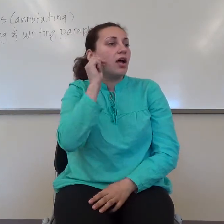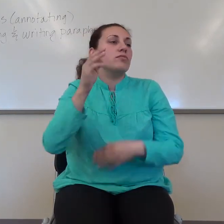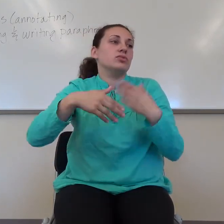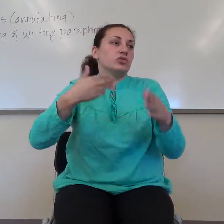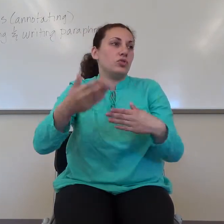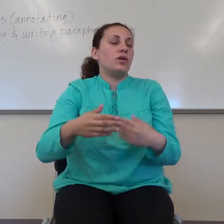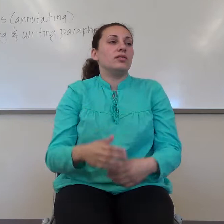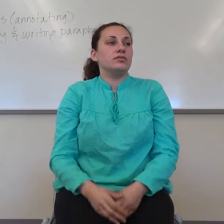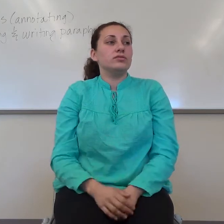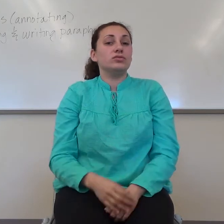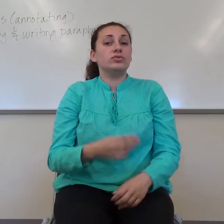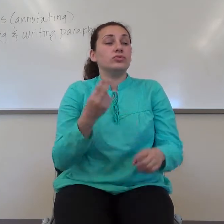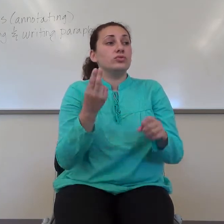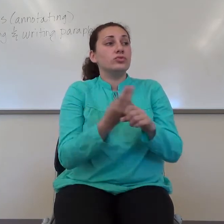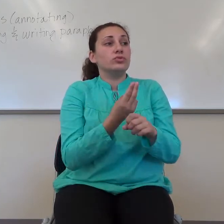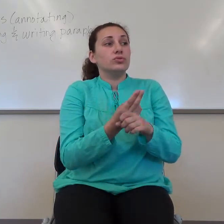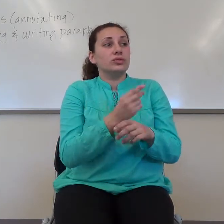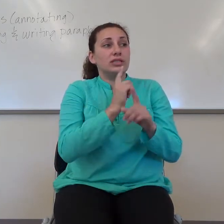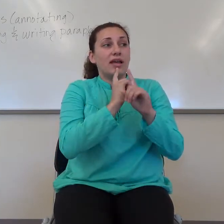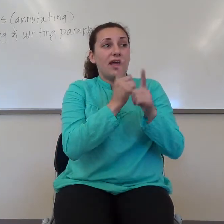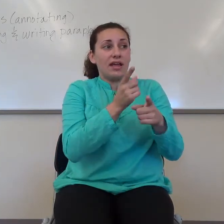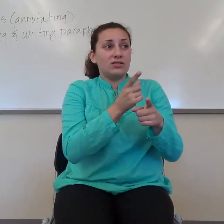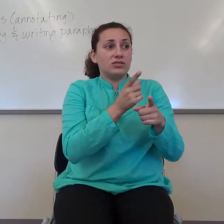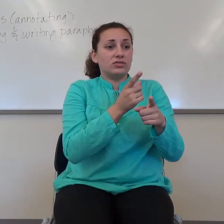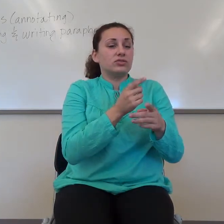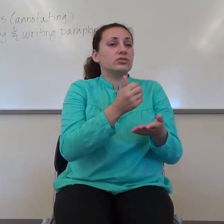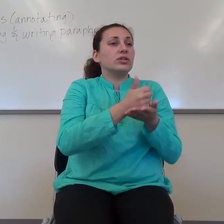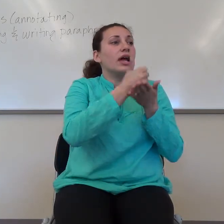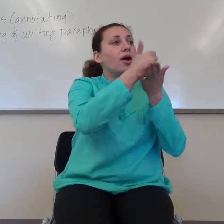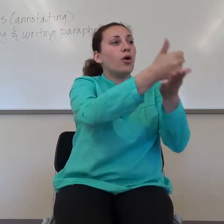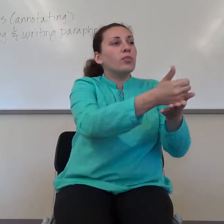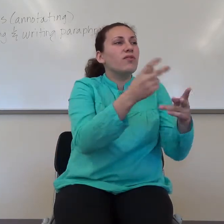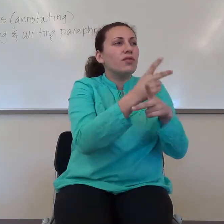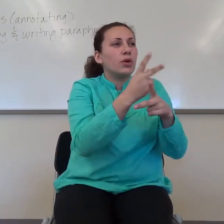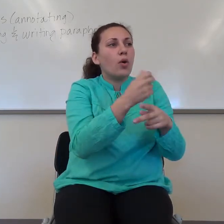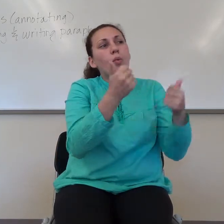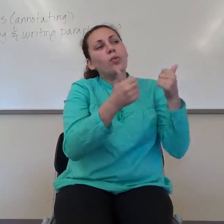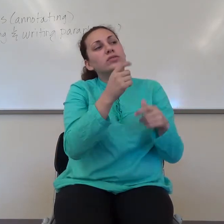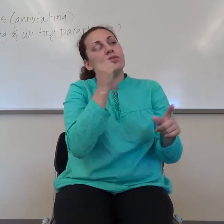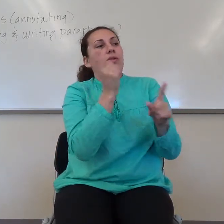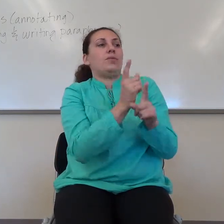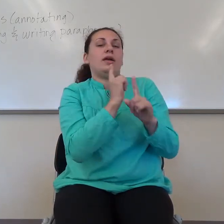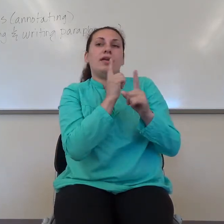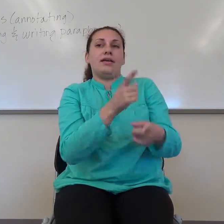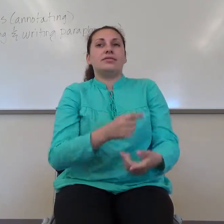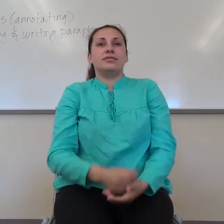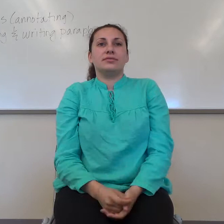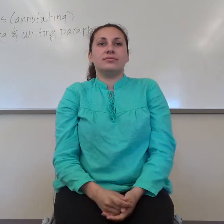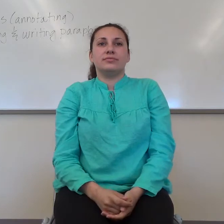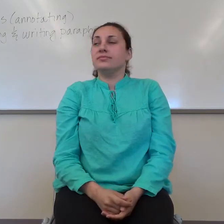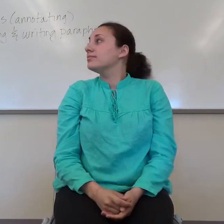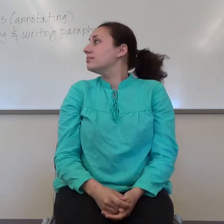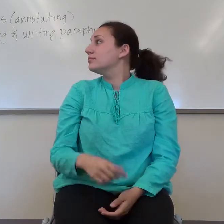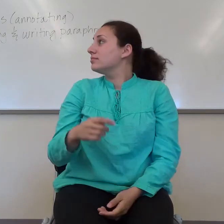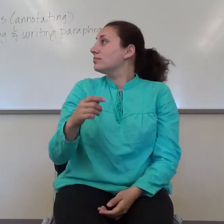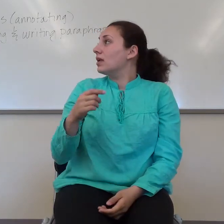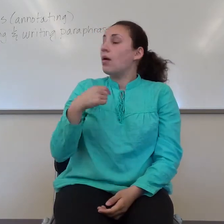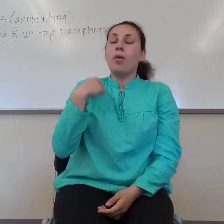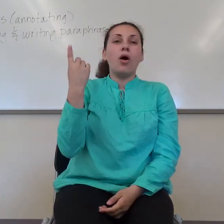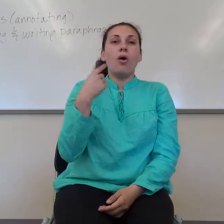these answers within themselves to help you. Like I say, I'm always happy when I see somebody do this, because that means they're considering